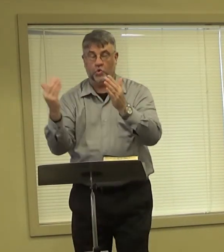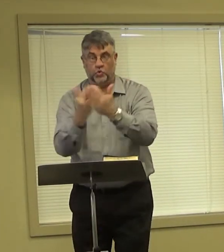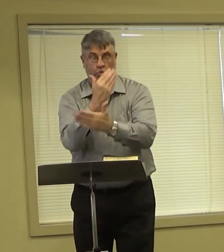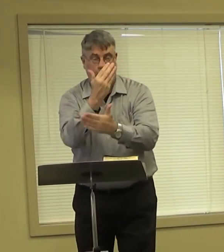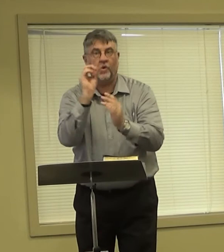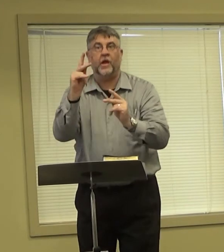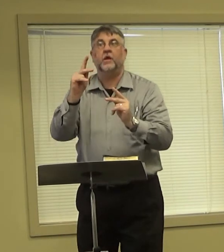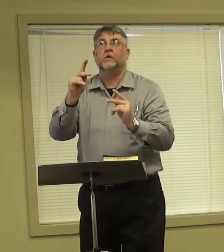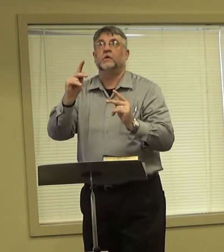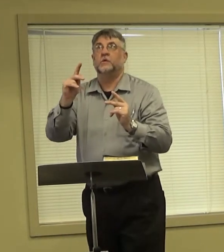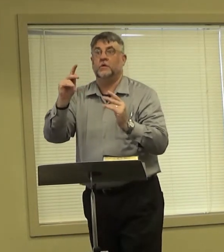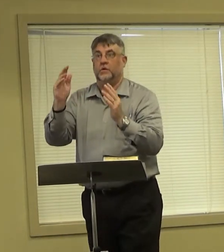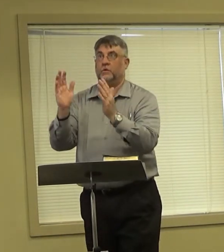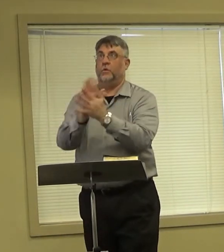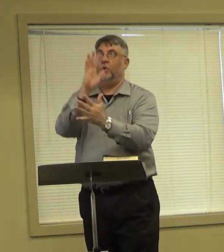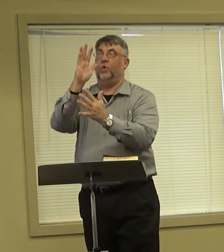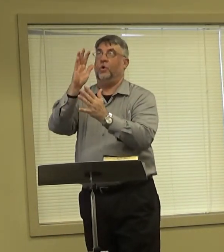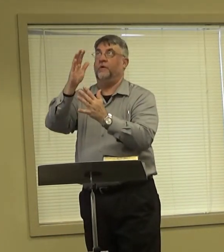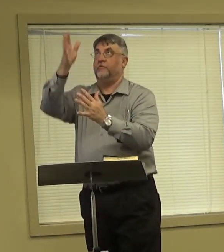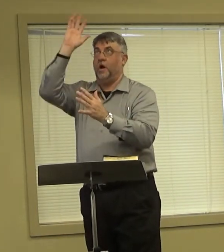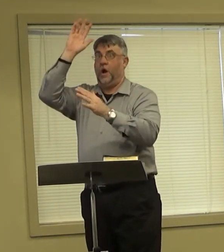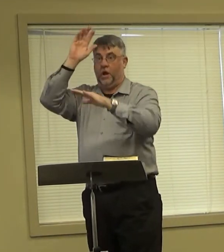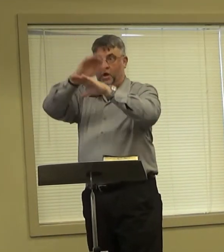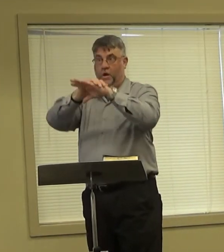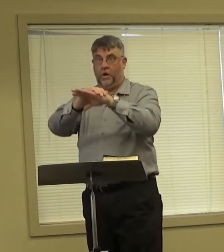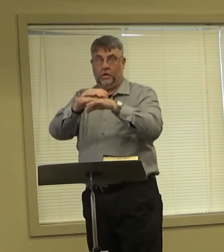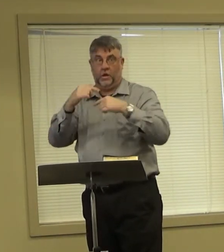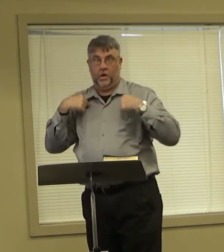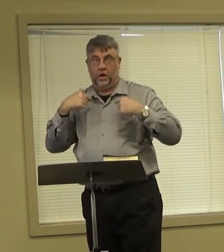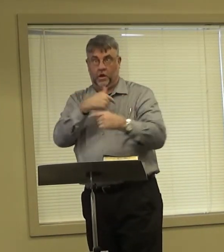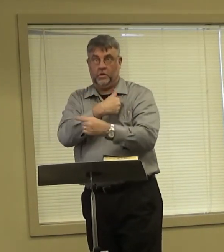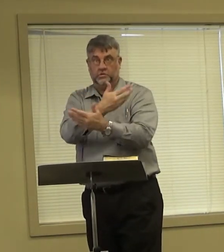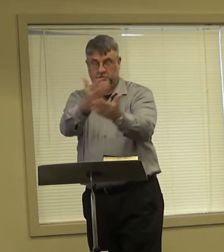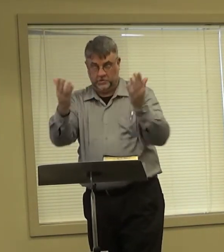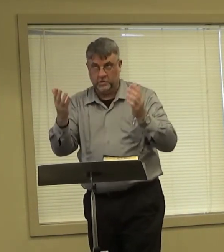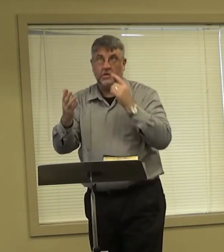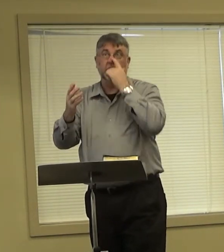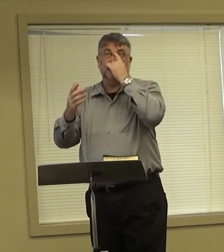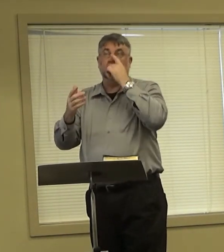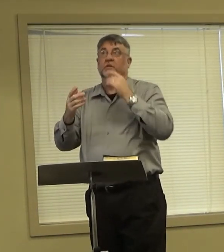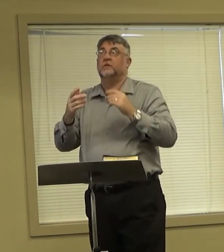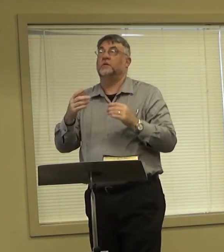So when we accept the Lord, our old life has passed away. And our life becomes new.